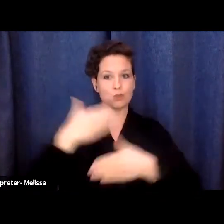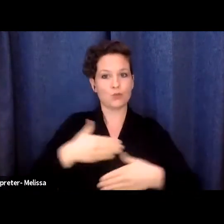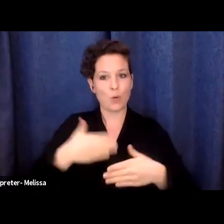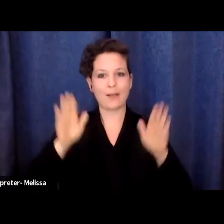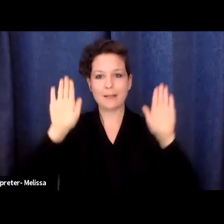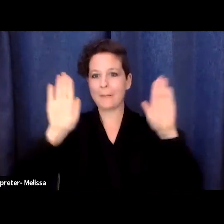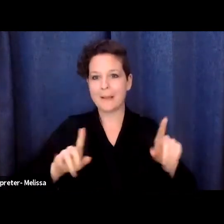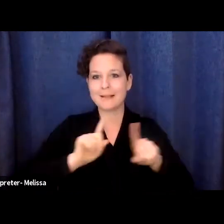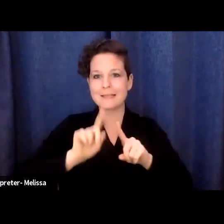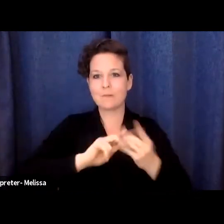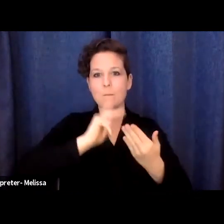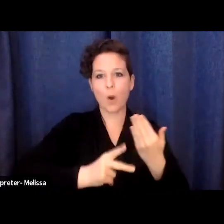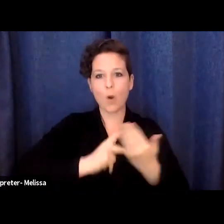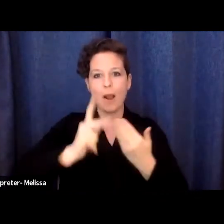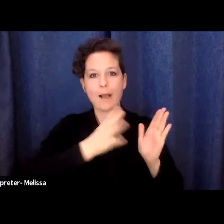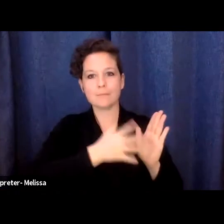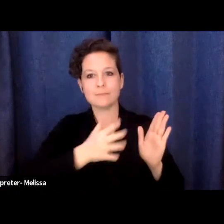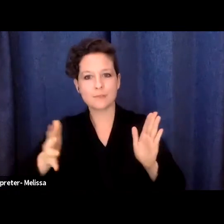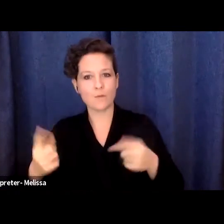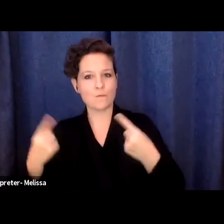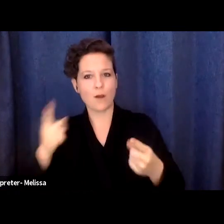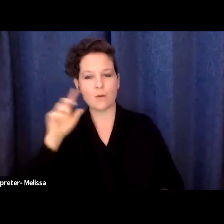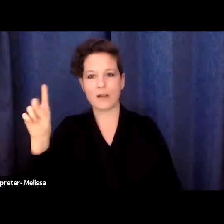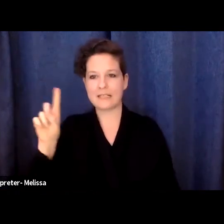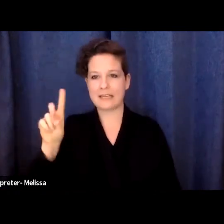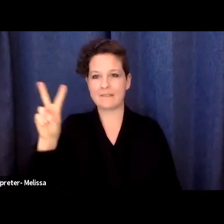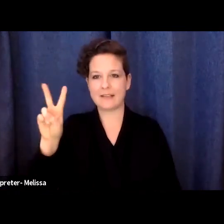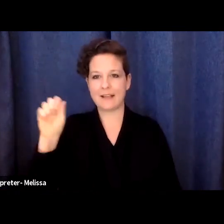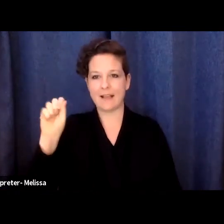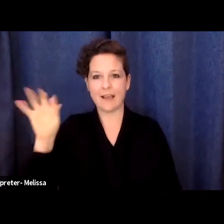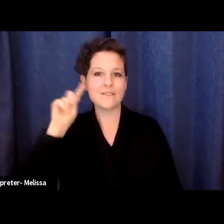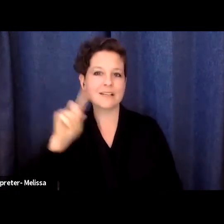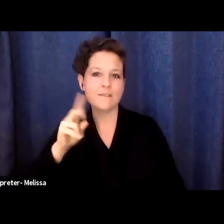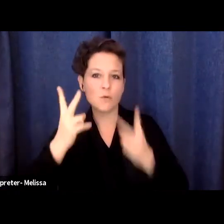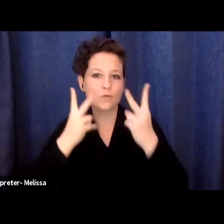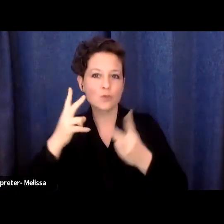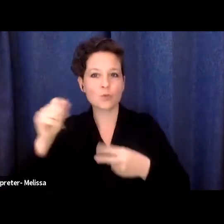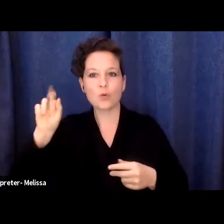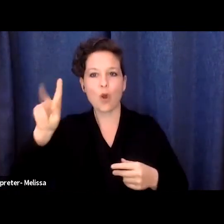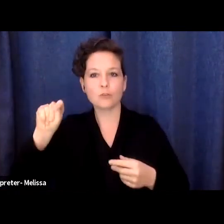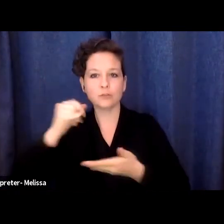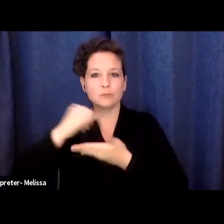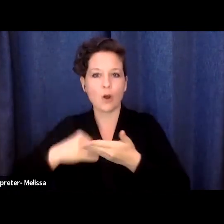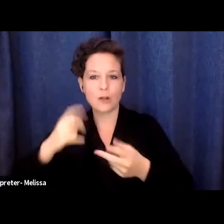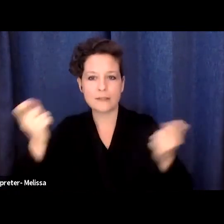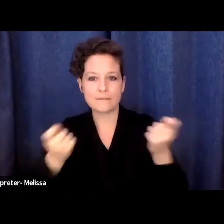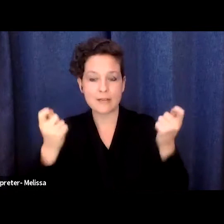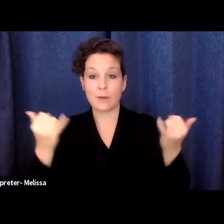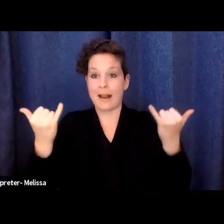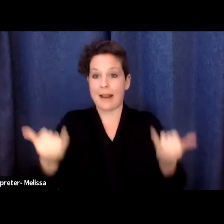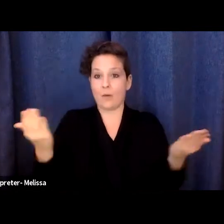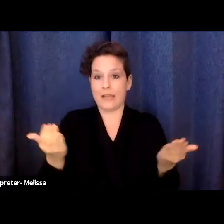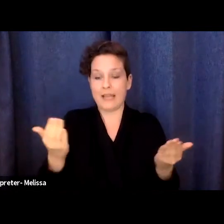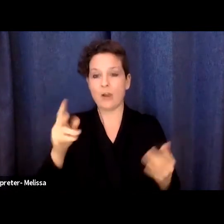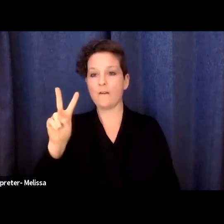programs thus far for the Deaf Visual Arts Festival. I'm delighted to welcome you to a virtual tour of